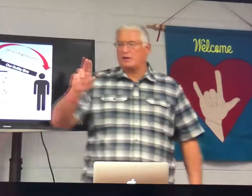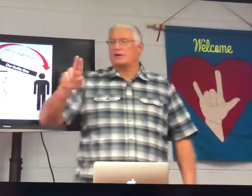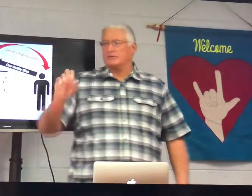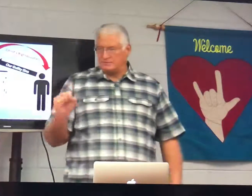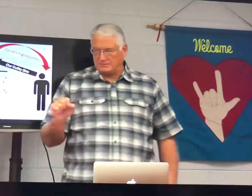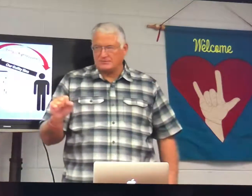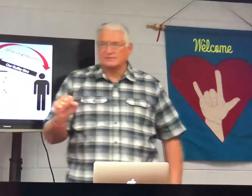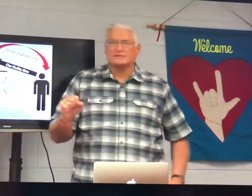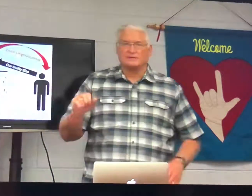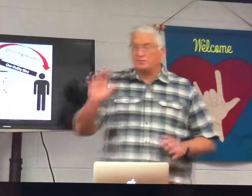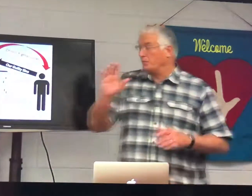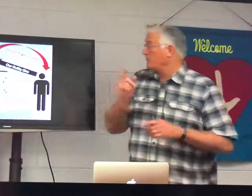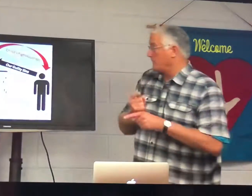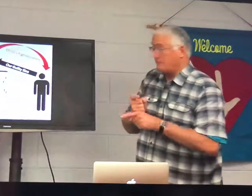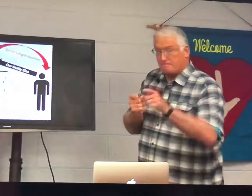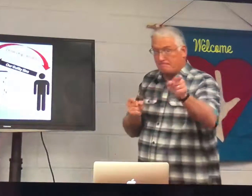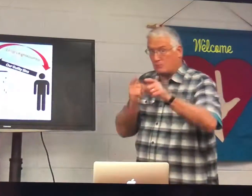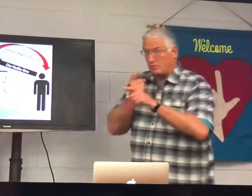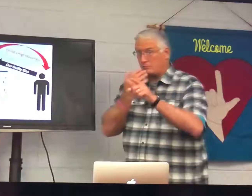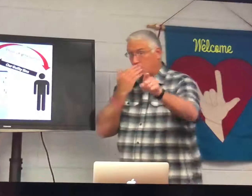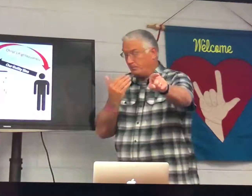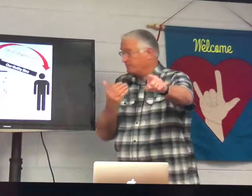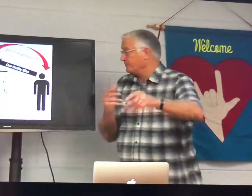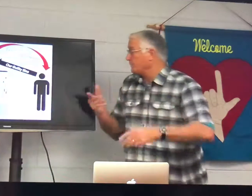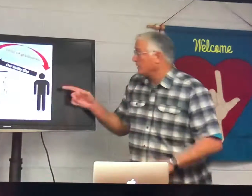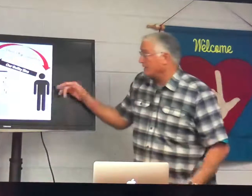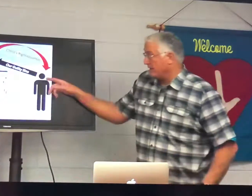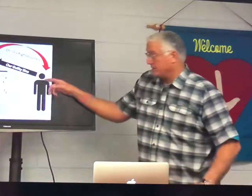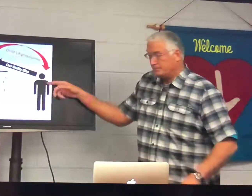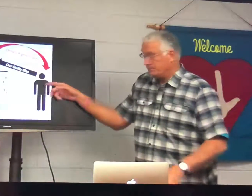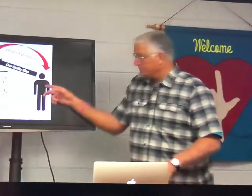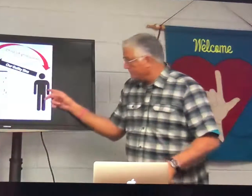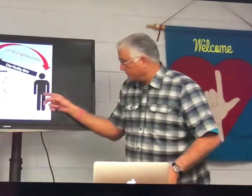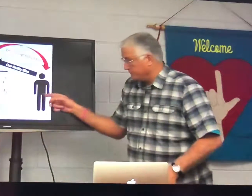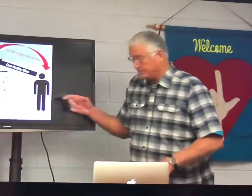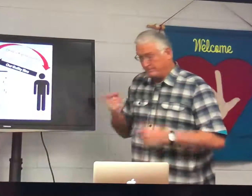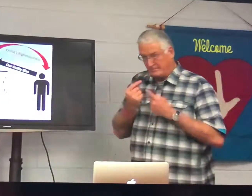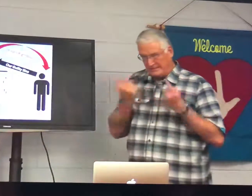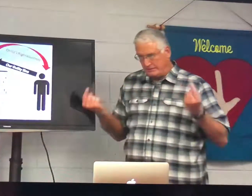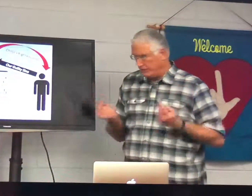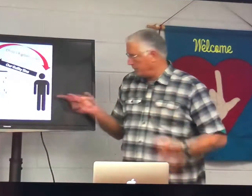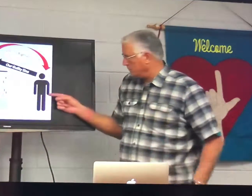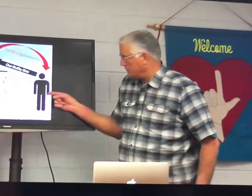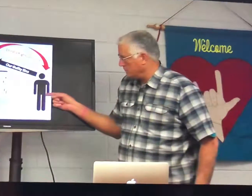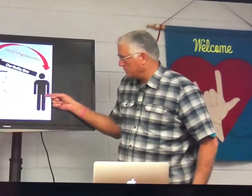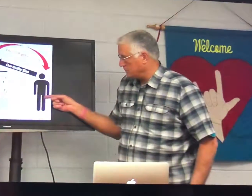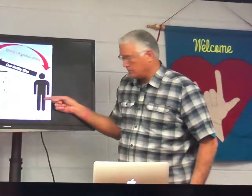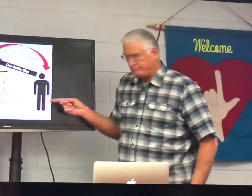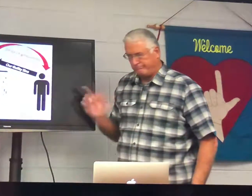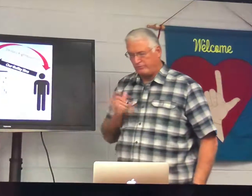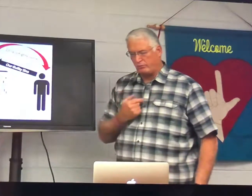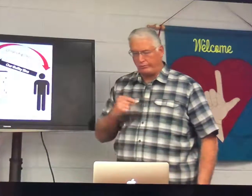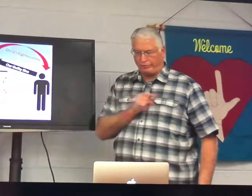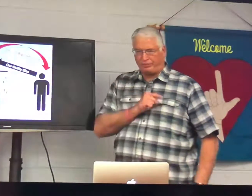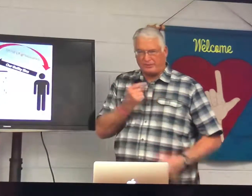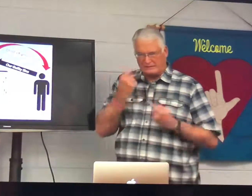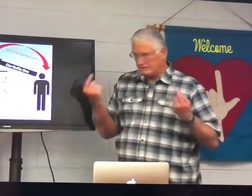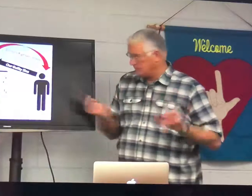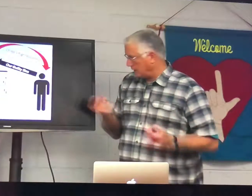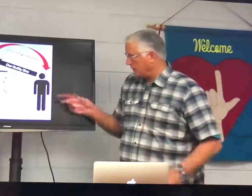And the right-hander's first pitch, a fastball at 95, and it's fouled back by Tim Beckham.